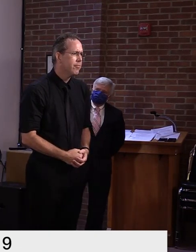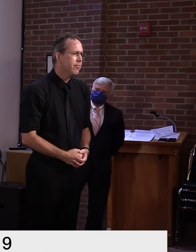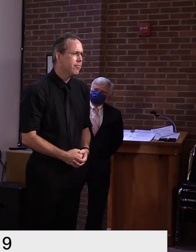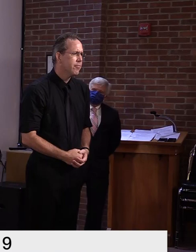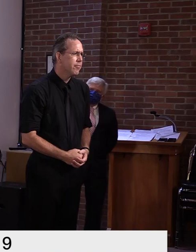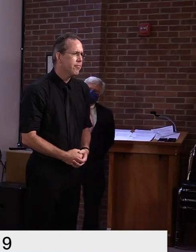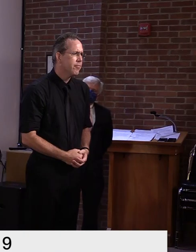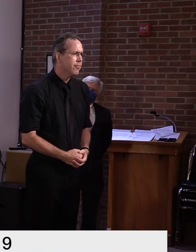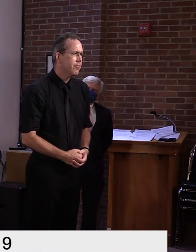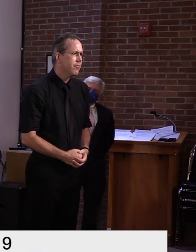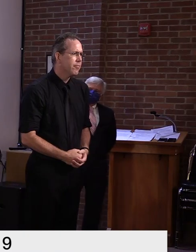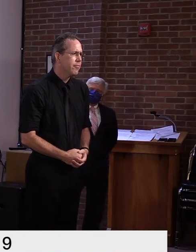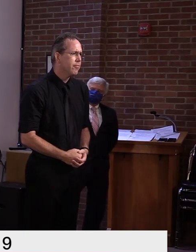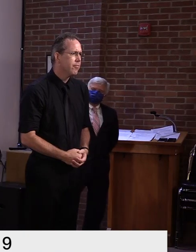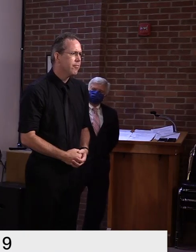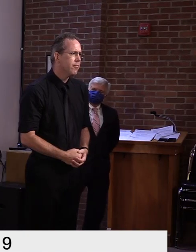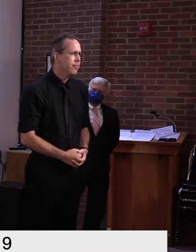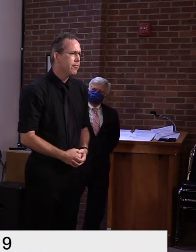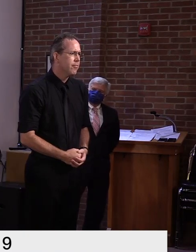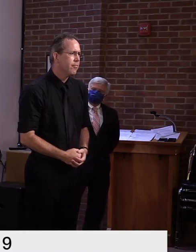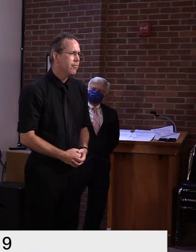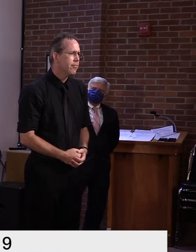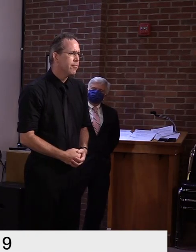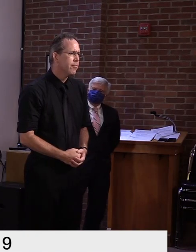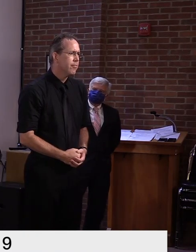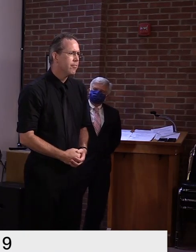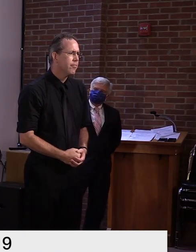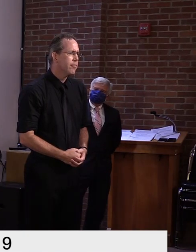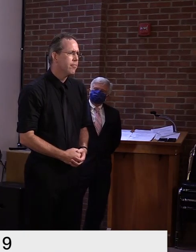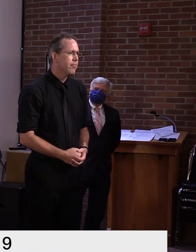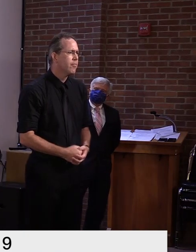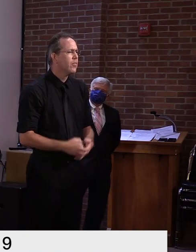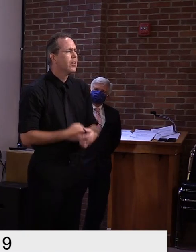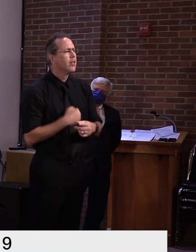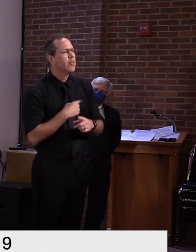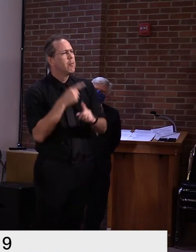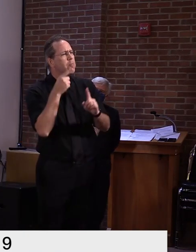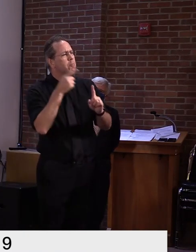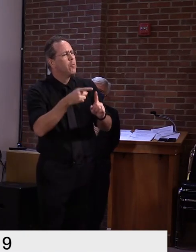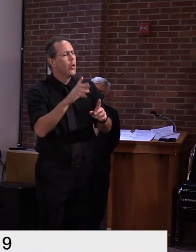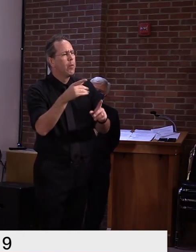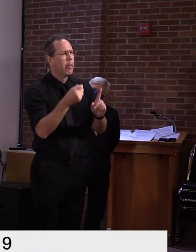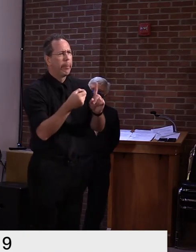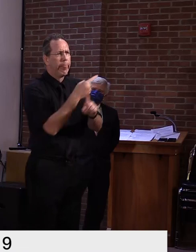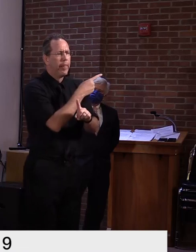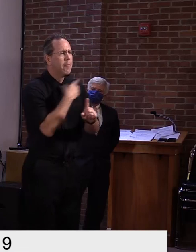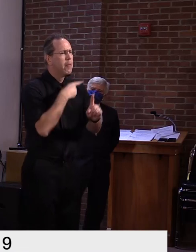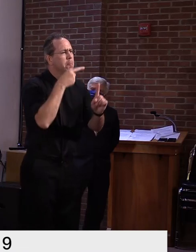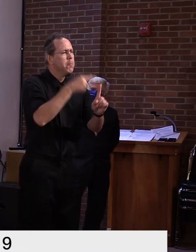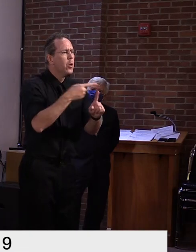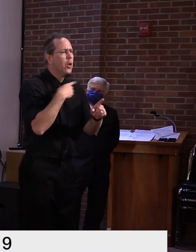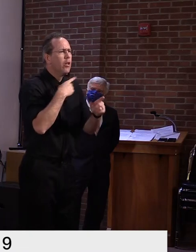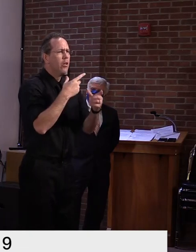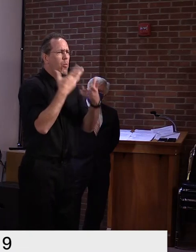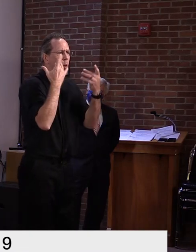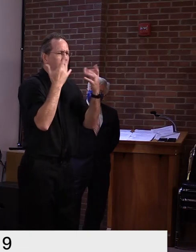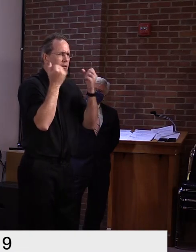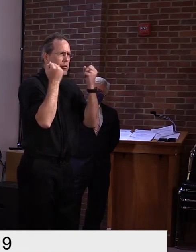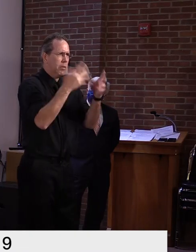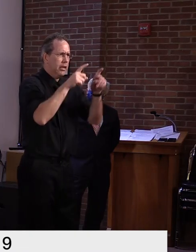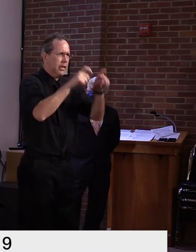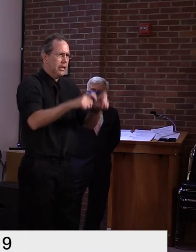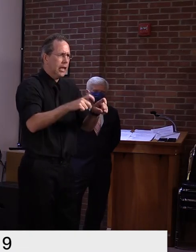wondering what Vermont has in terms of capacity or money or something like that. Okay. I thought there was almost like a